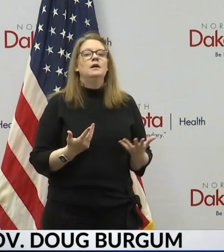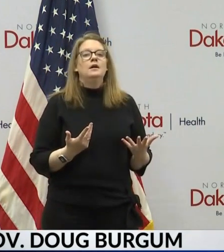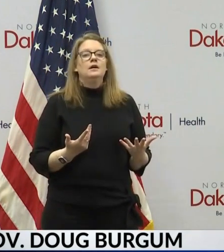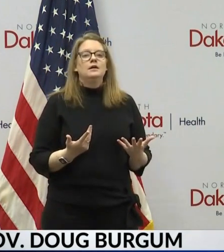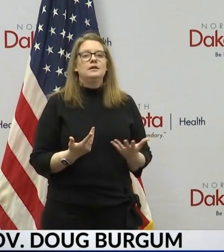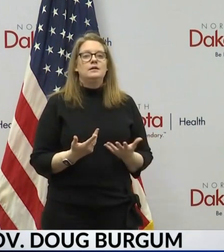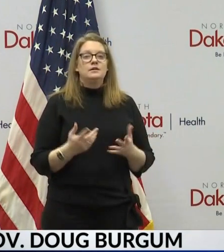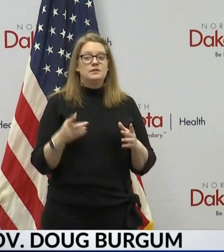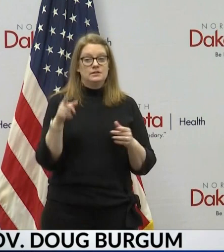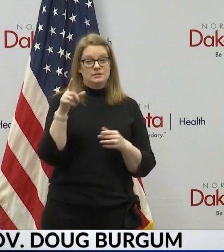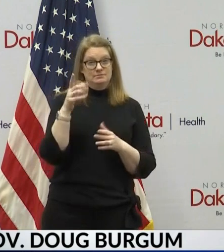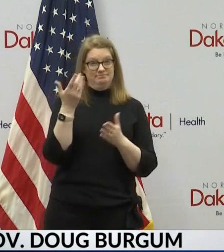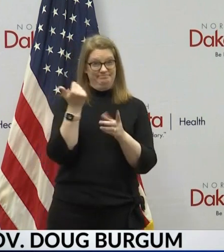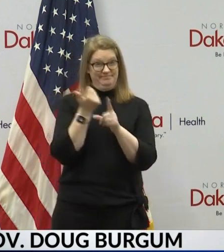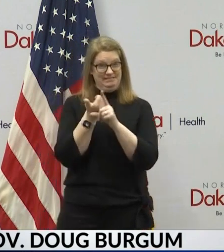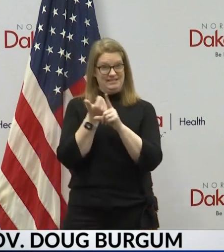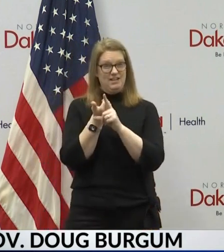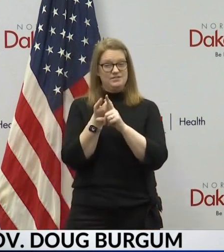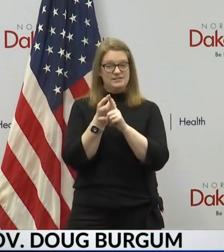acting as